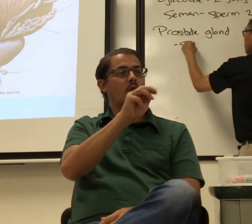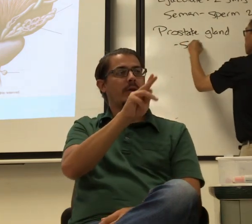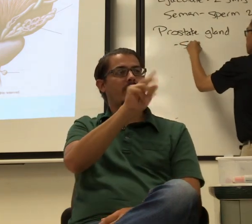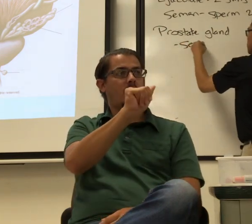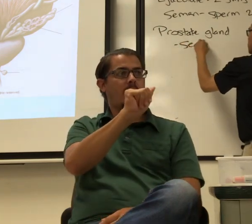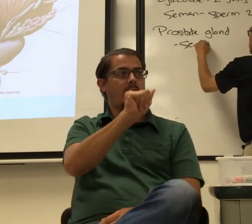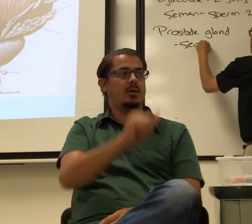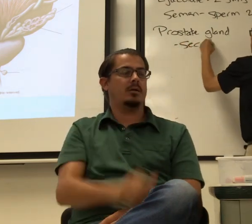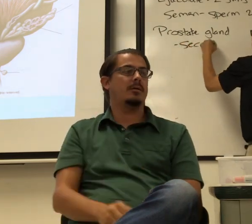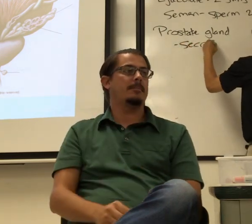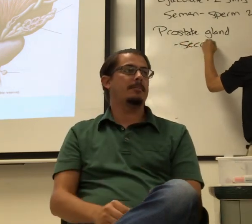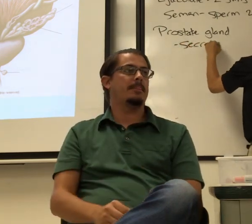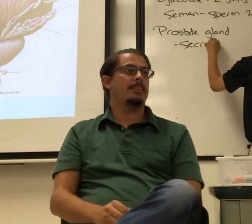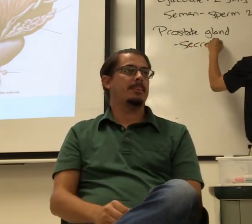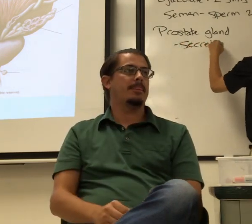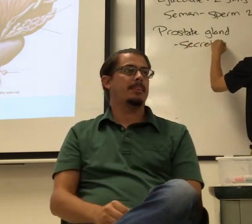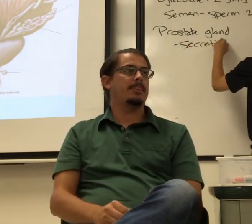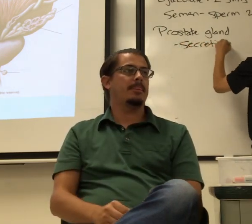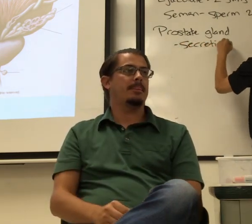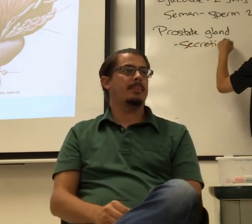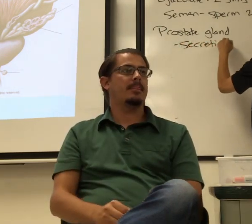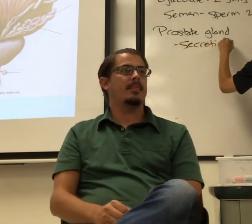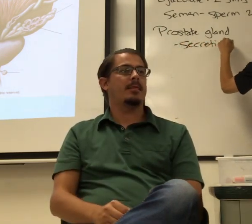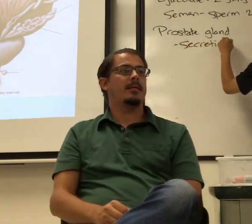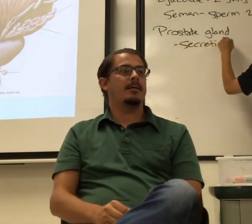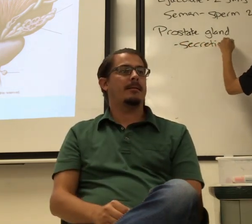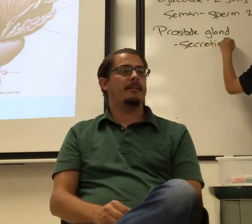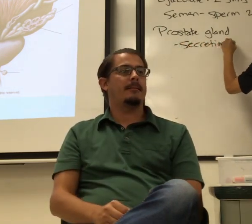Now the secretions